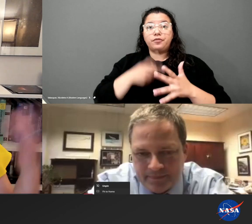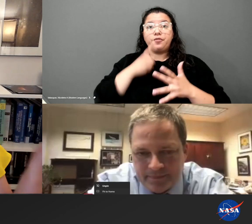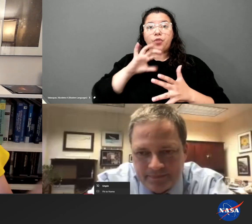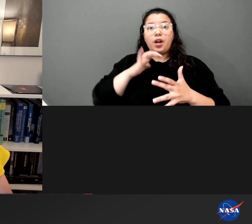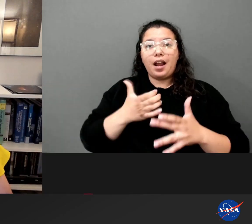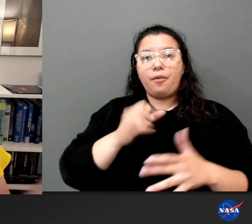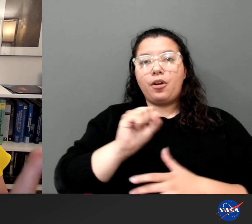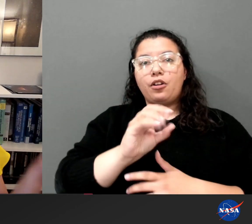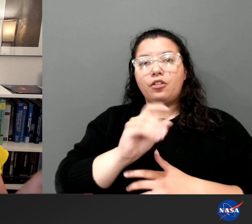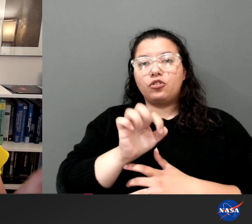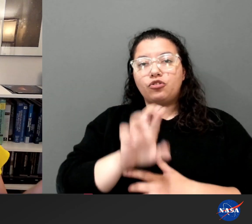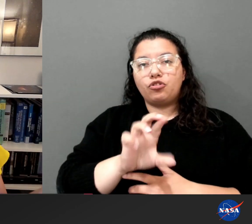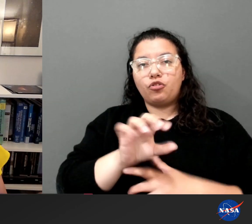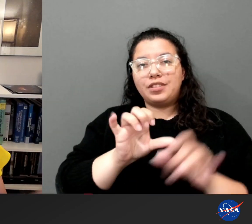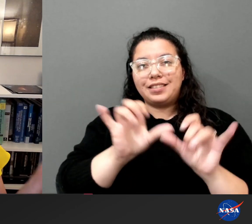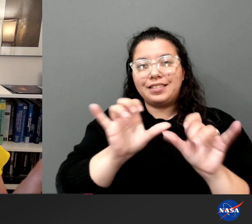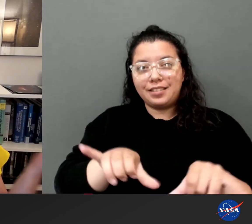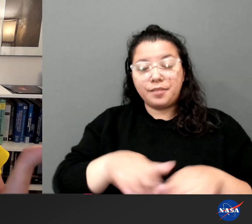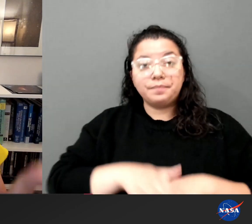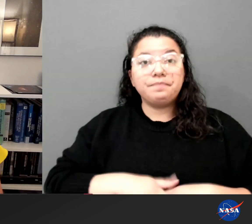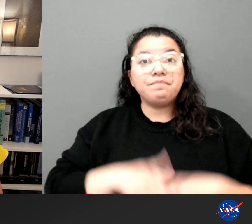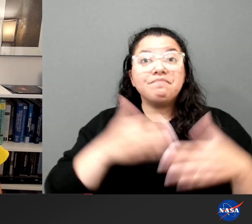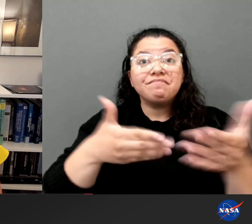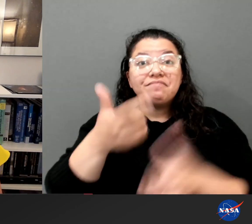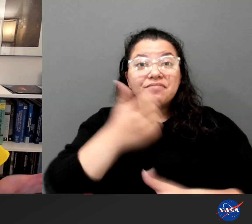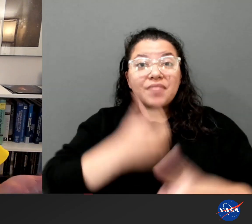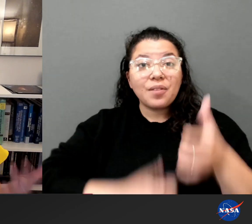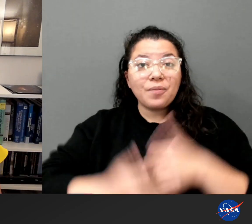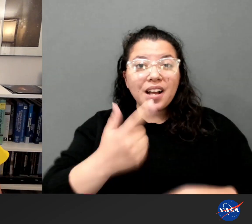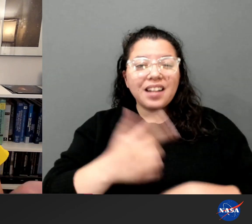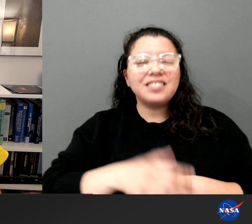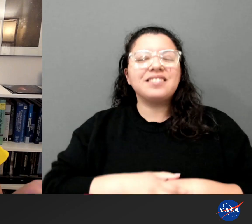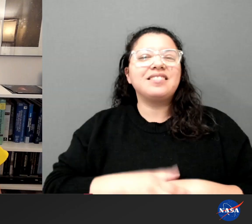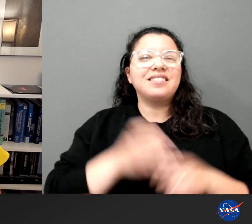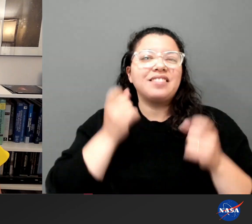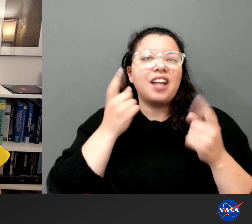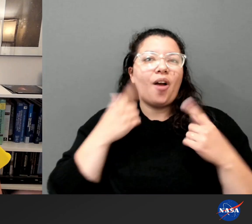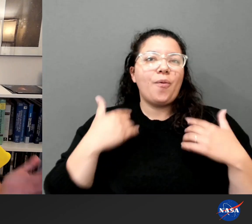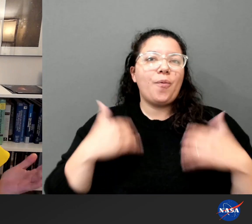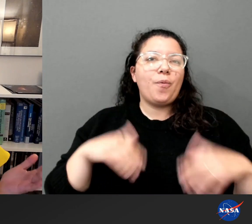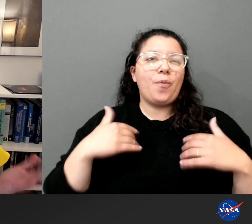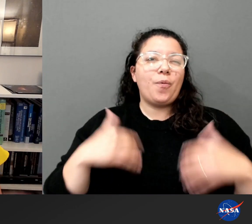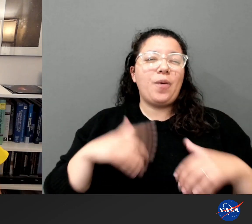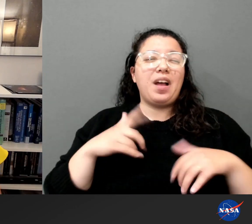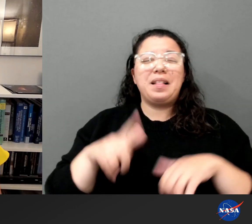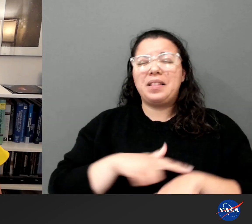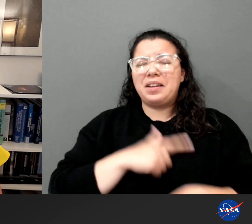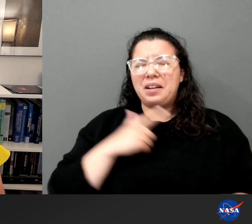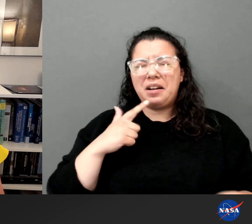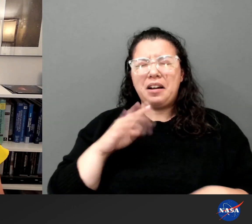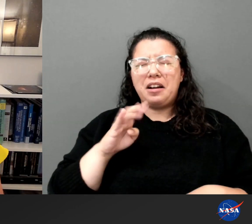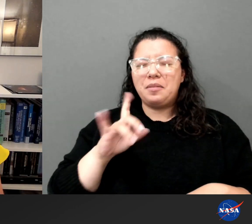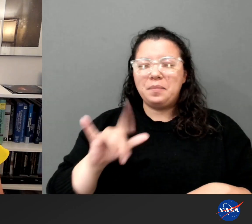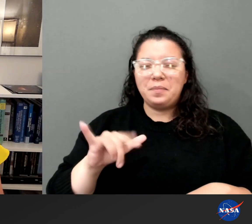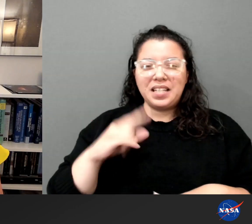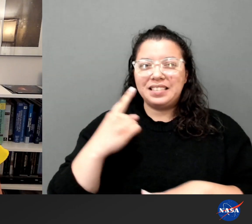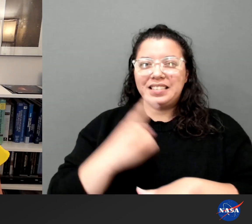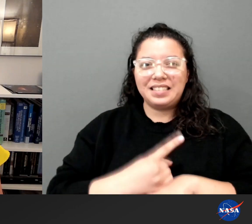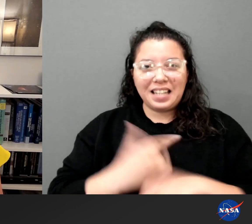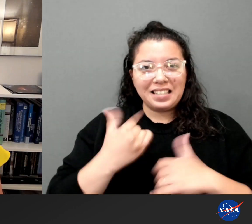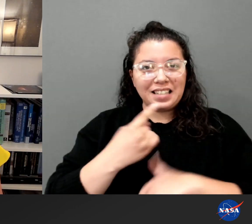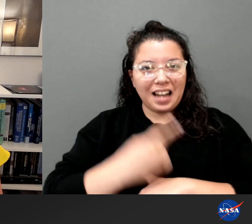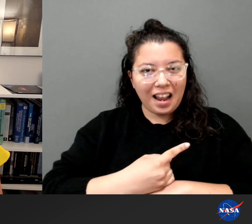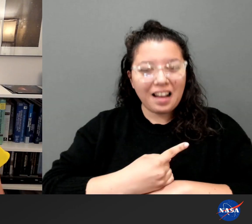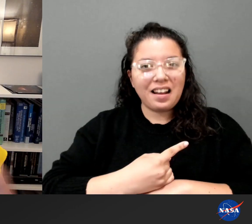So, welcome everybody. I know we've all had a really busy day from the unveiling of the